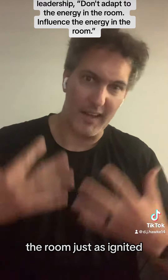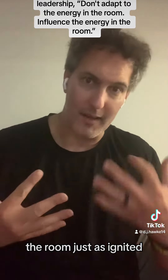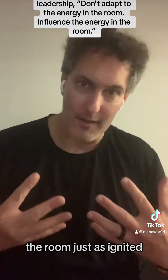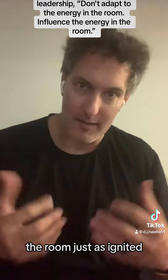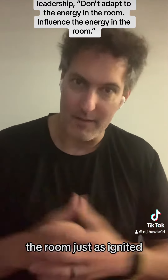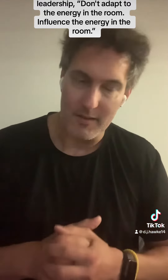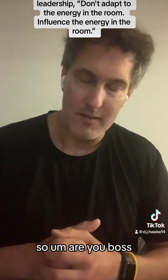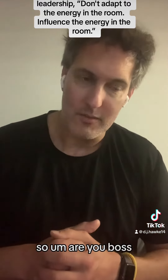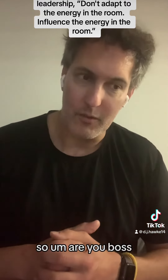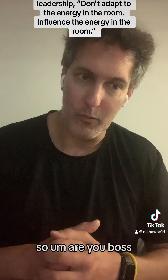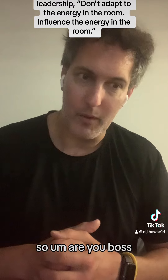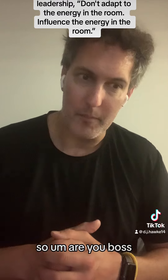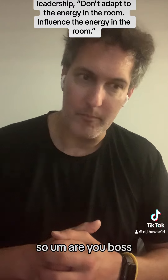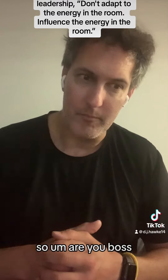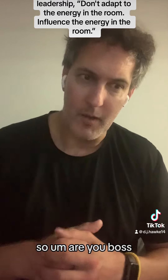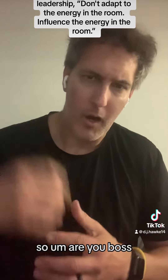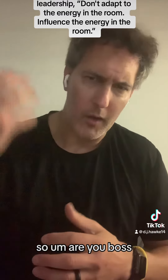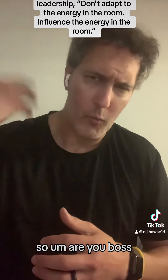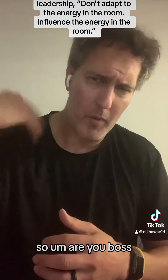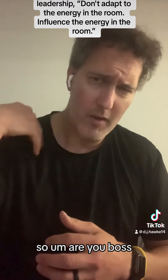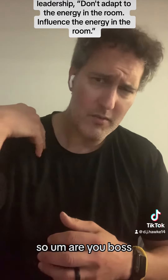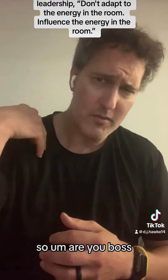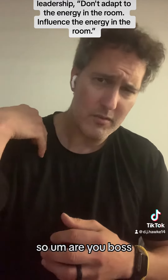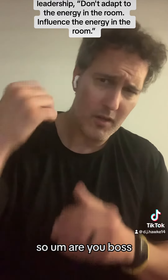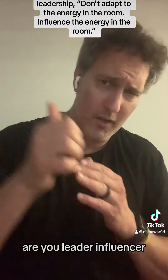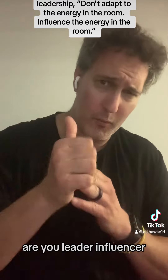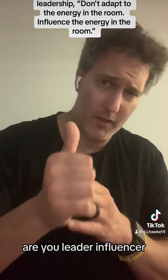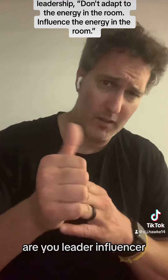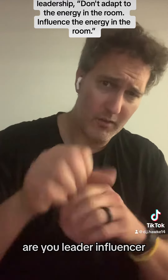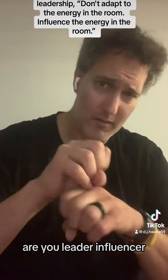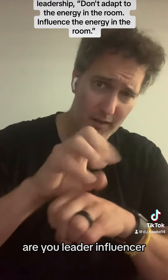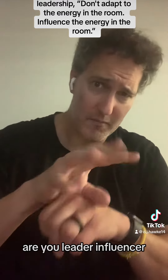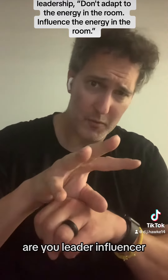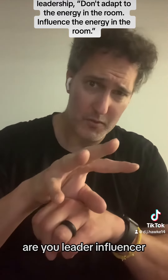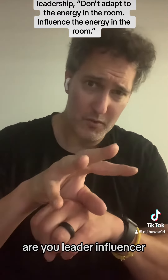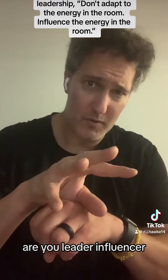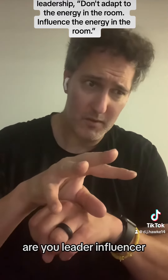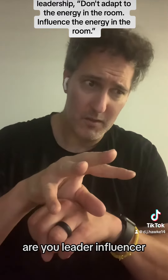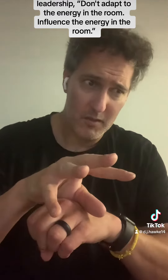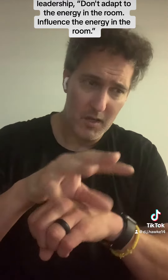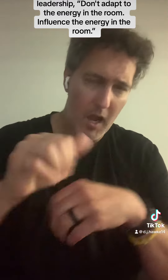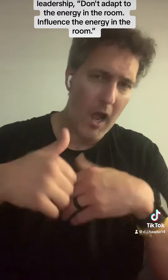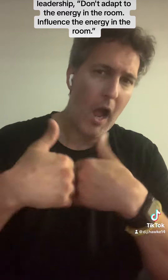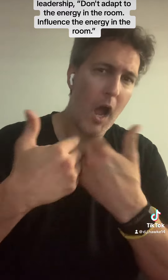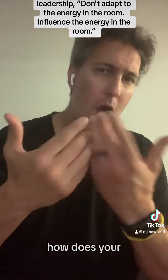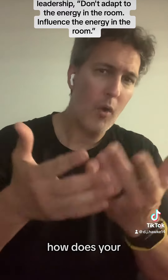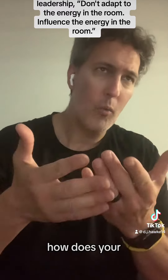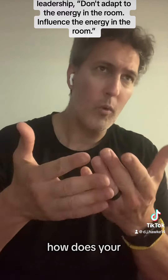ignited. So, are you a boss? Are you a leader, influencer? How